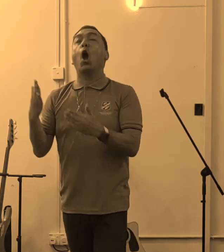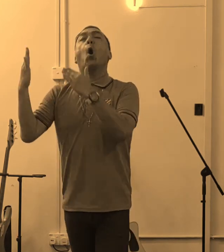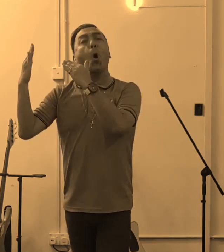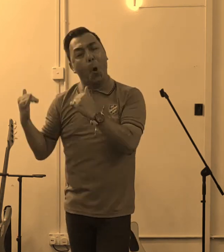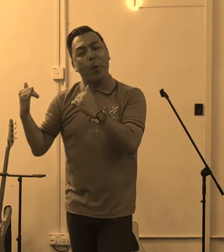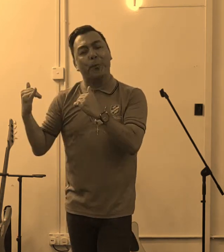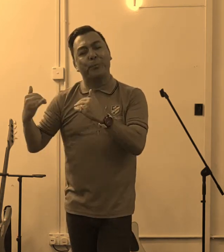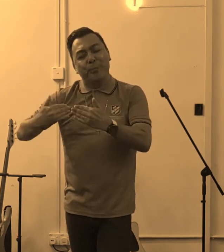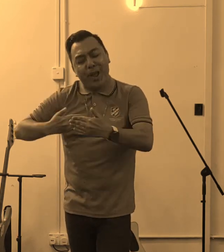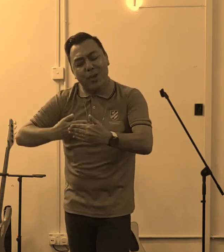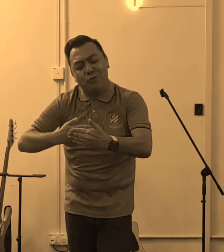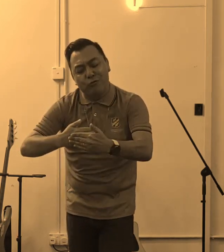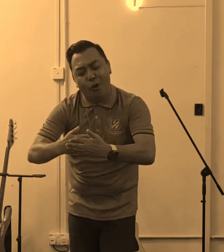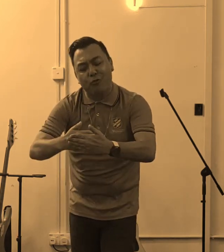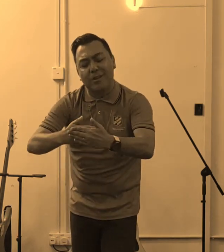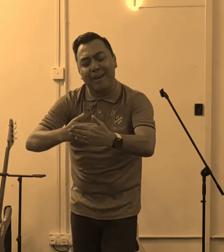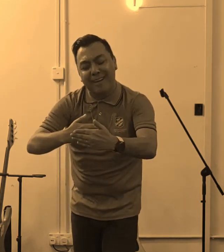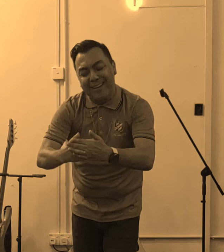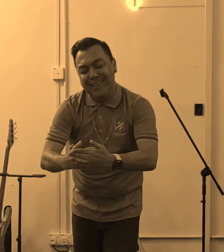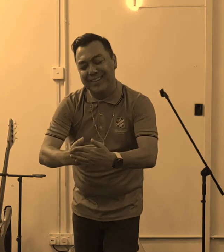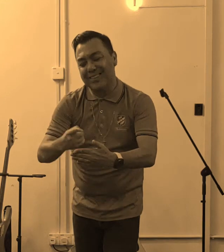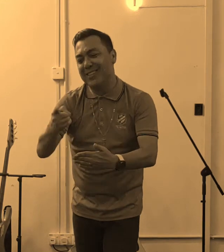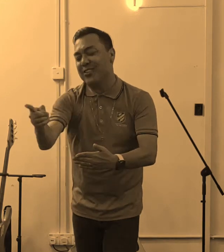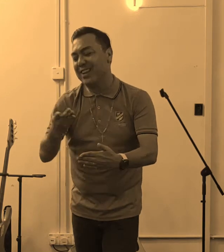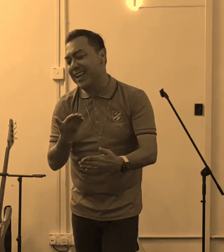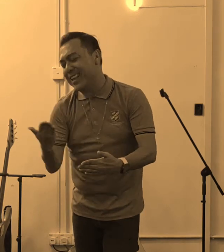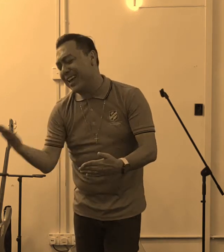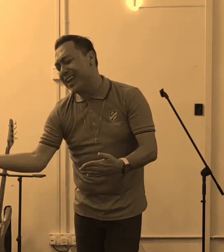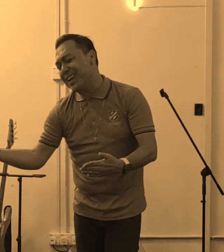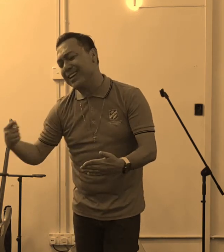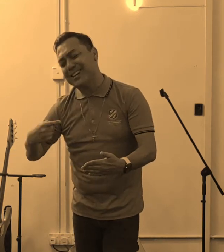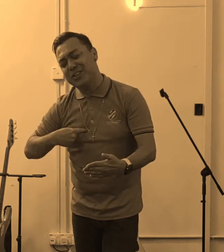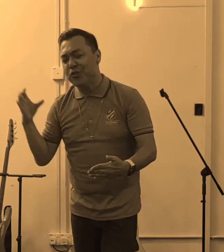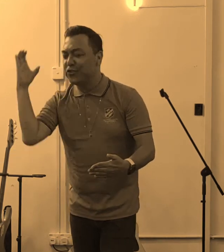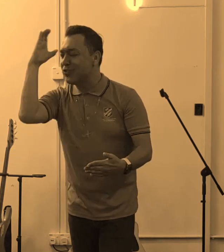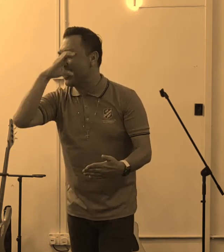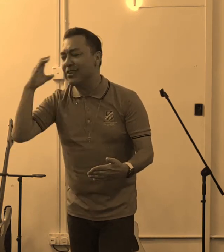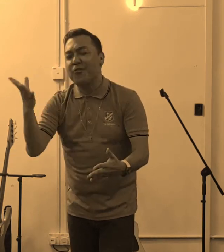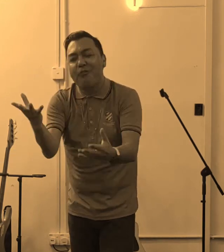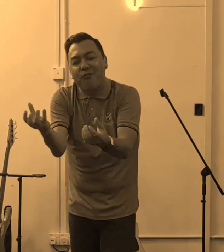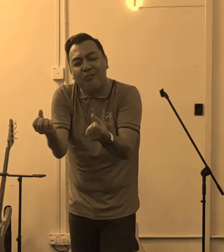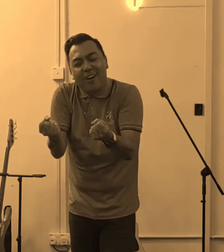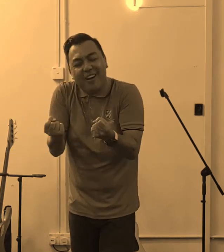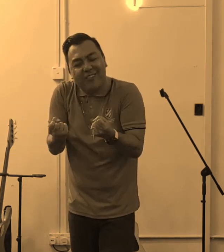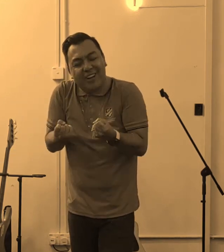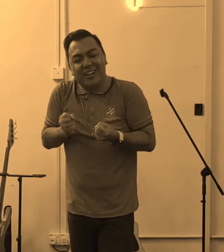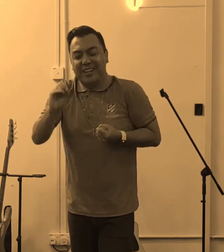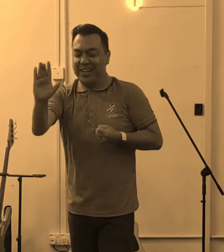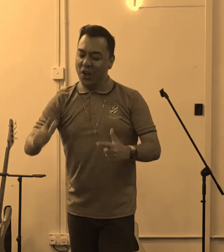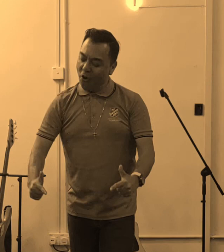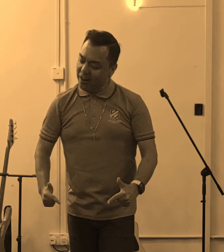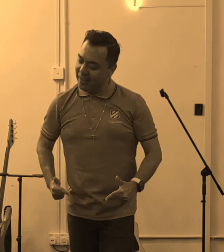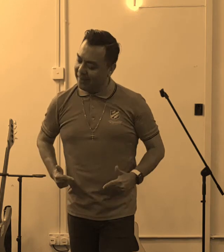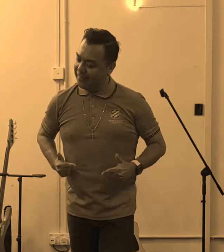take bring you closer to the things you seek to find.